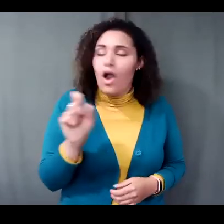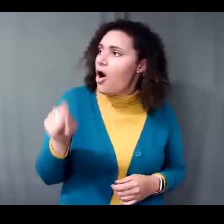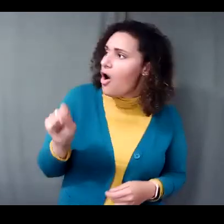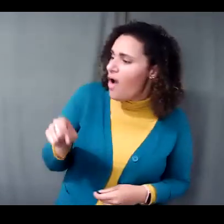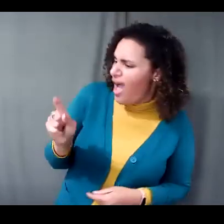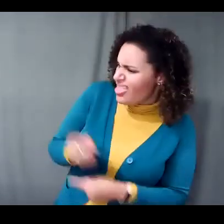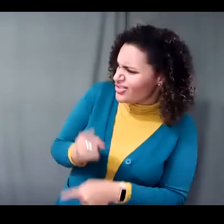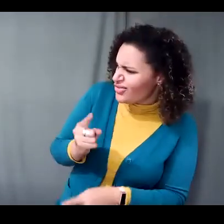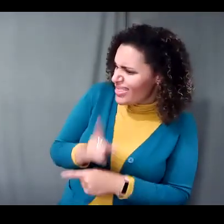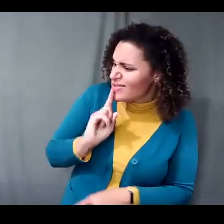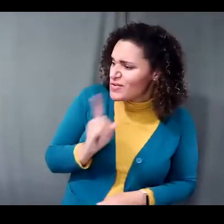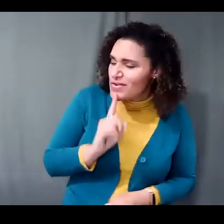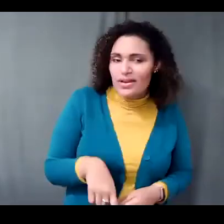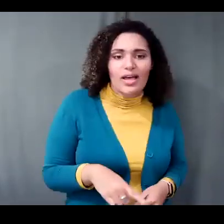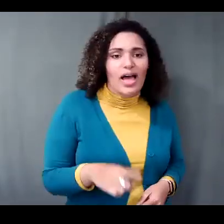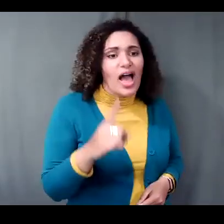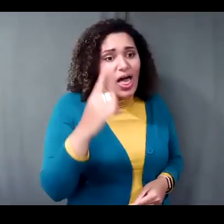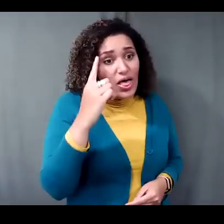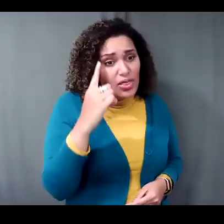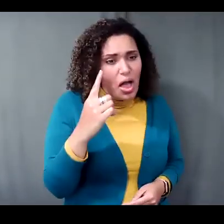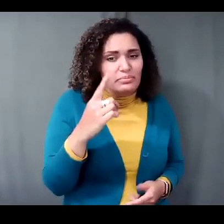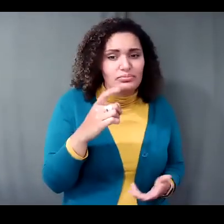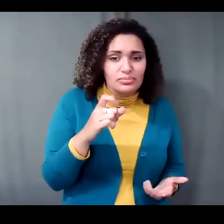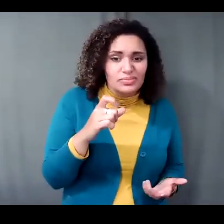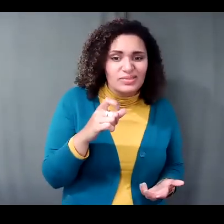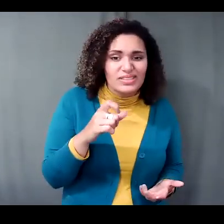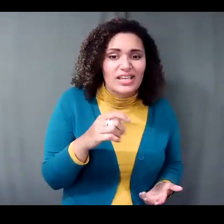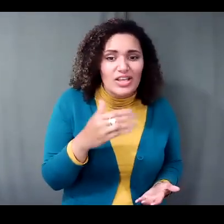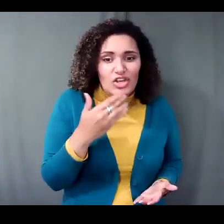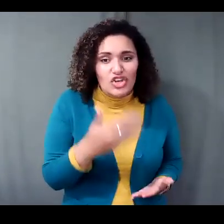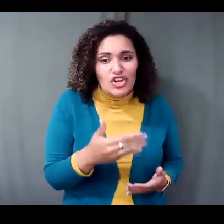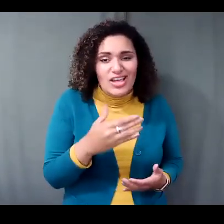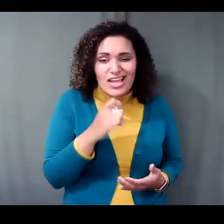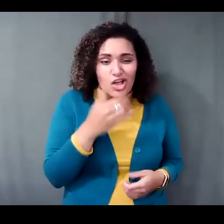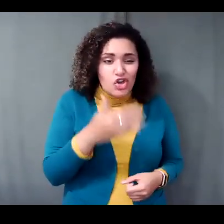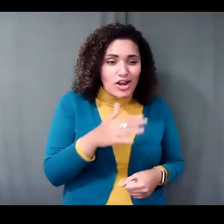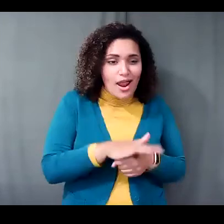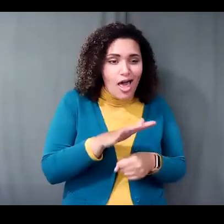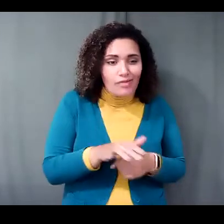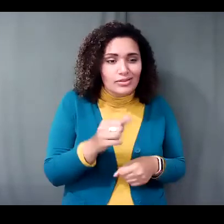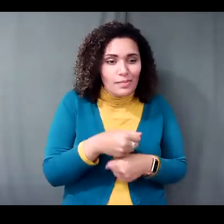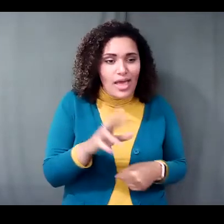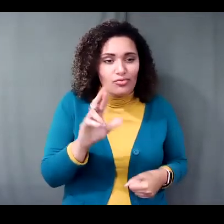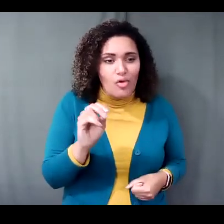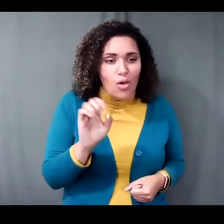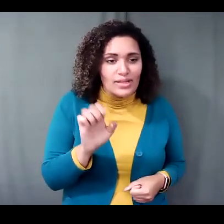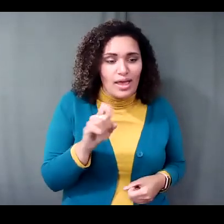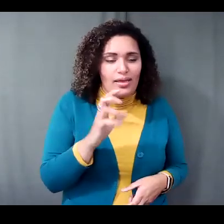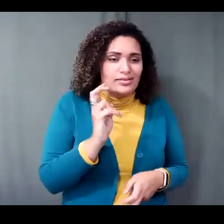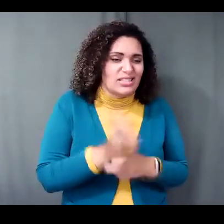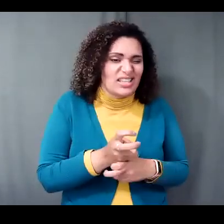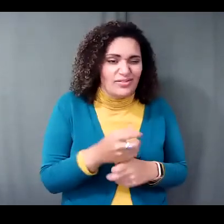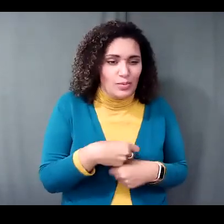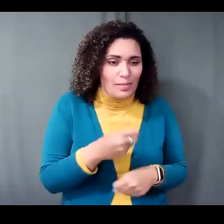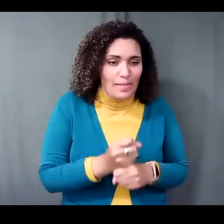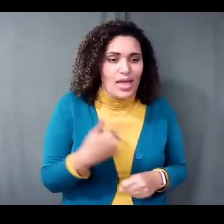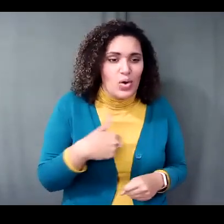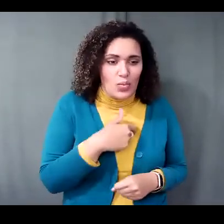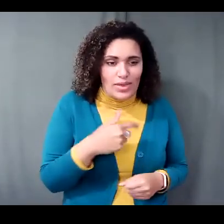can keep the one as this. And the first one, I think it had 4% residual sugar, and this,